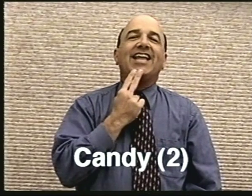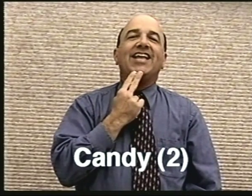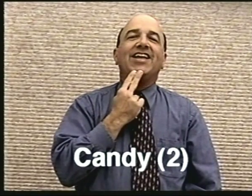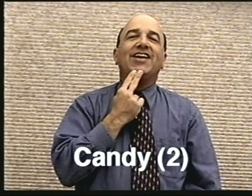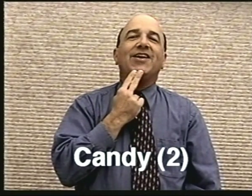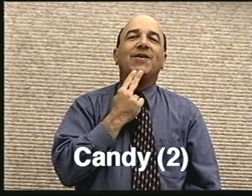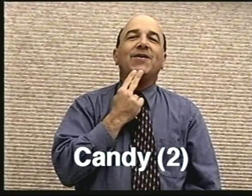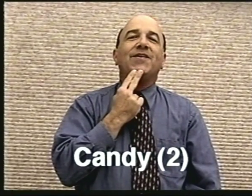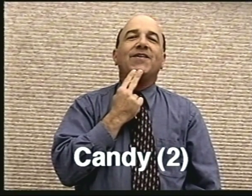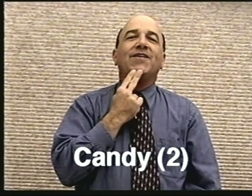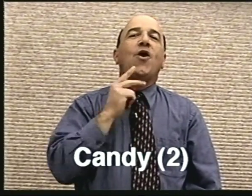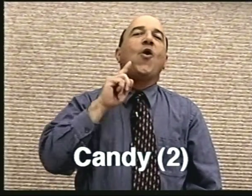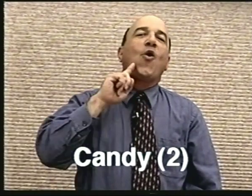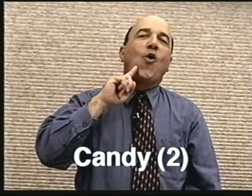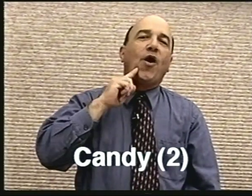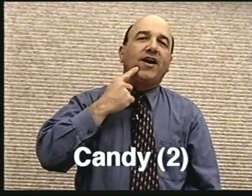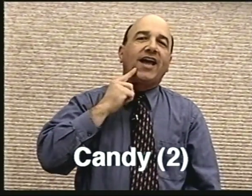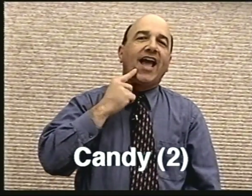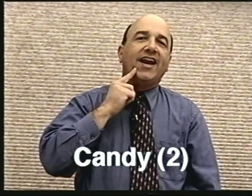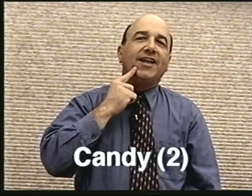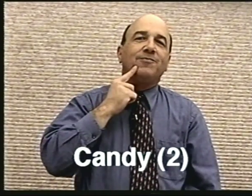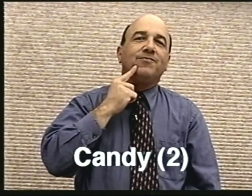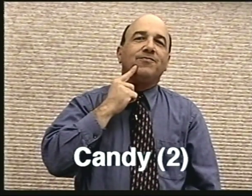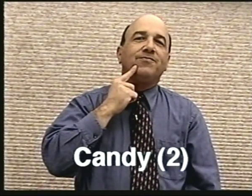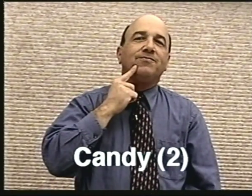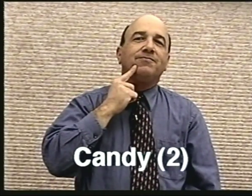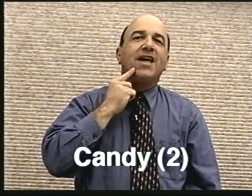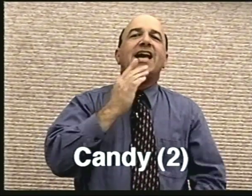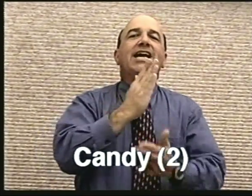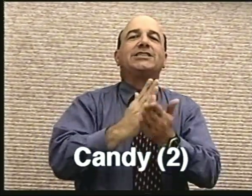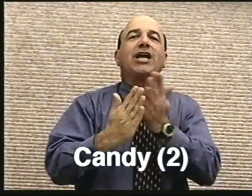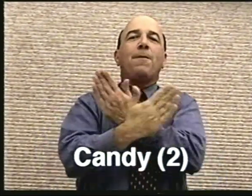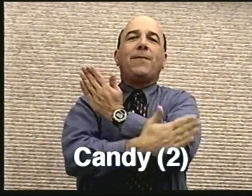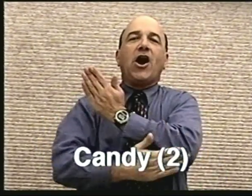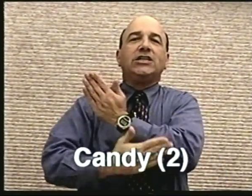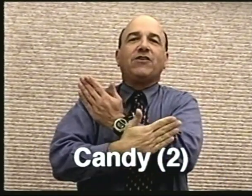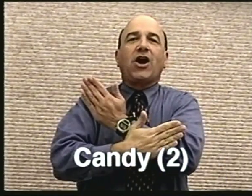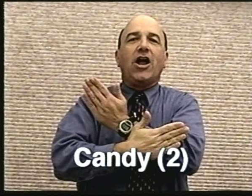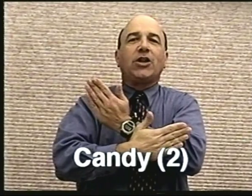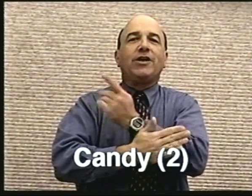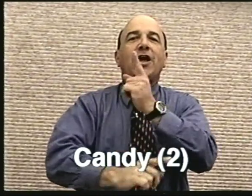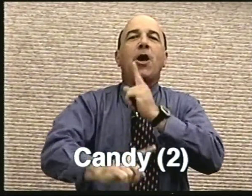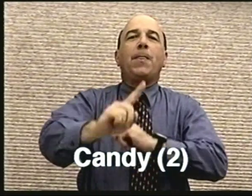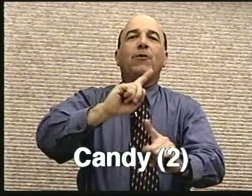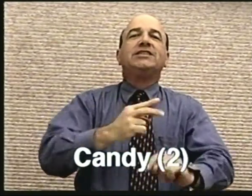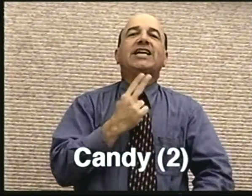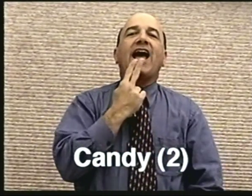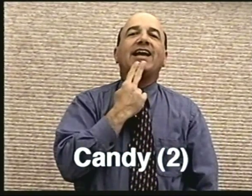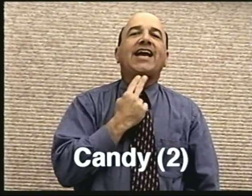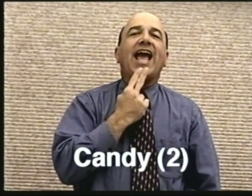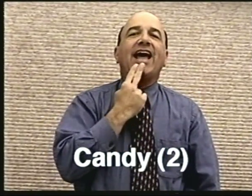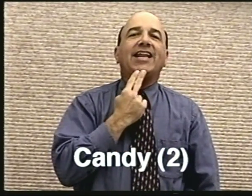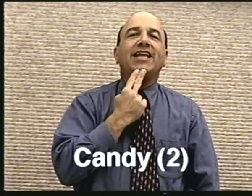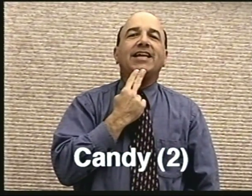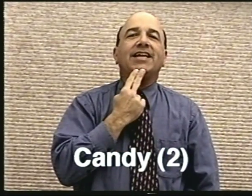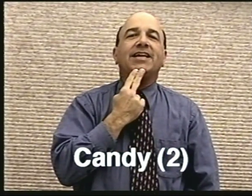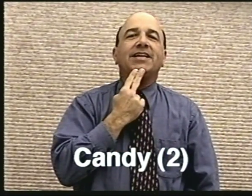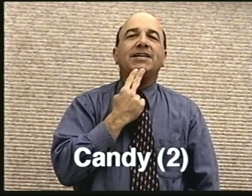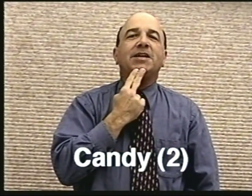Candy or candy. In some parts of the country, they will sign candy,